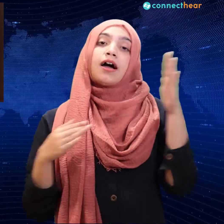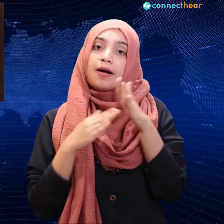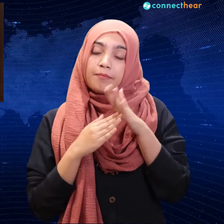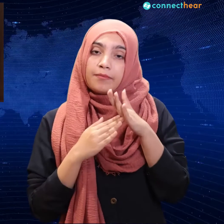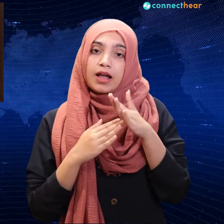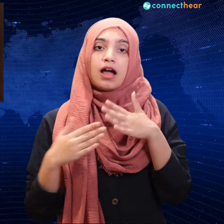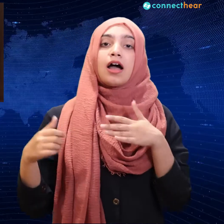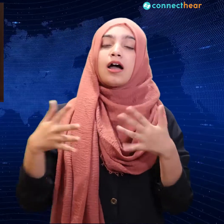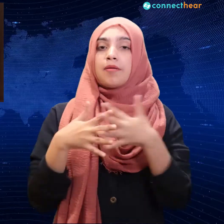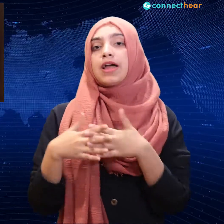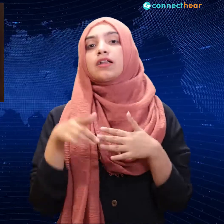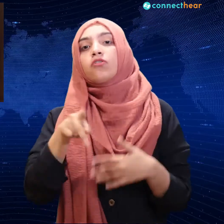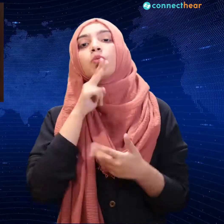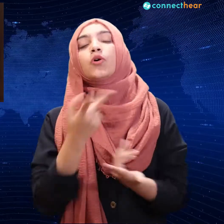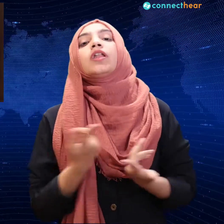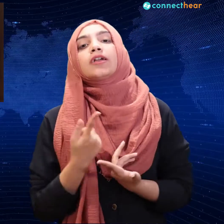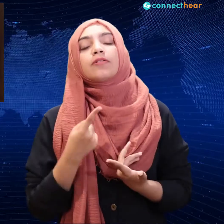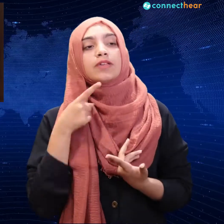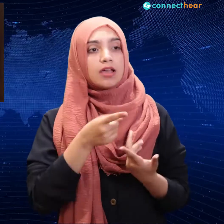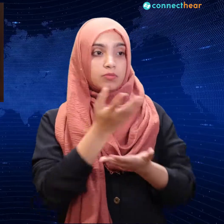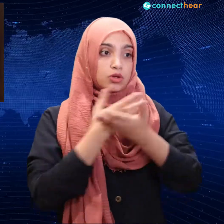again. Pakistan joined the